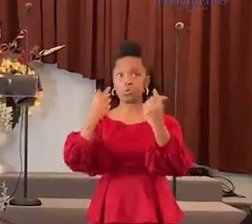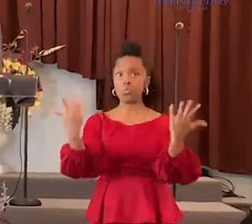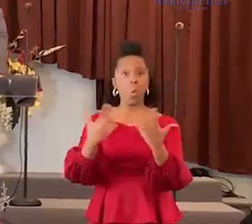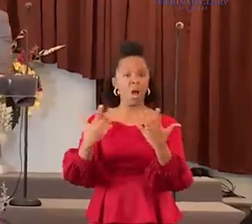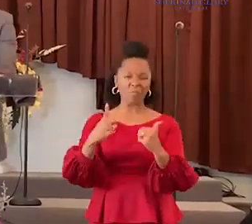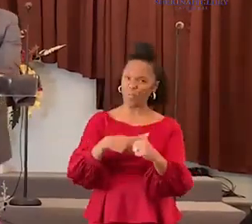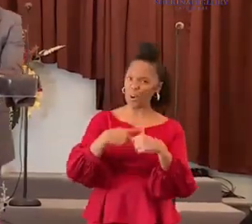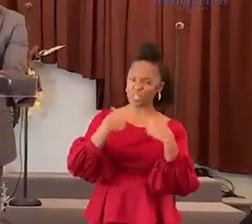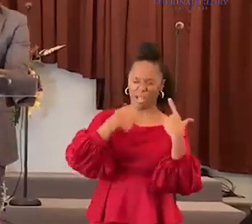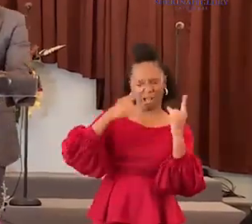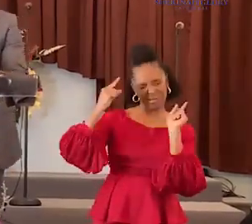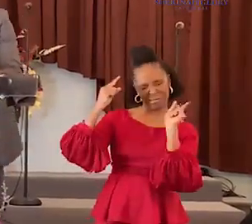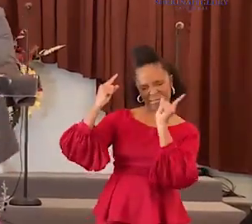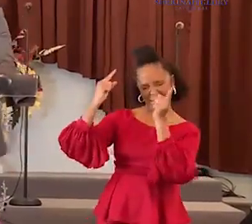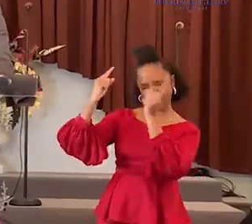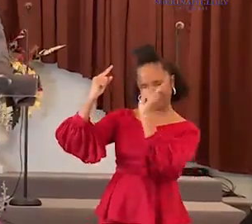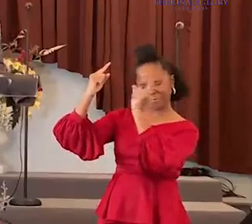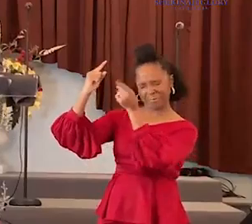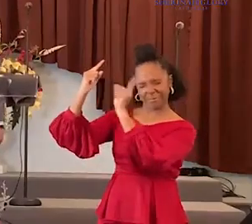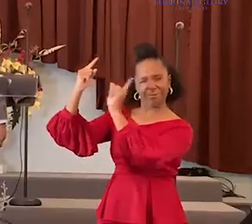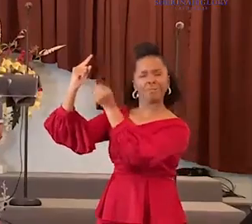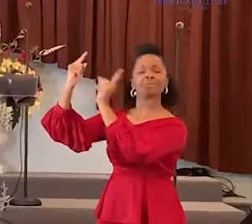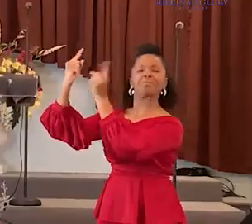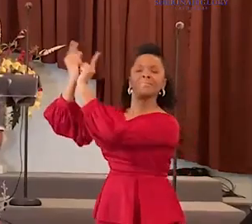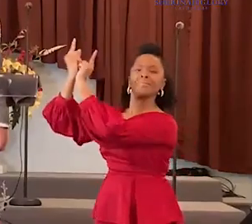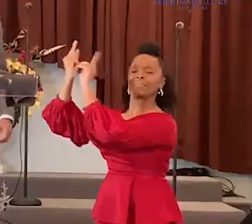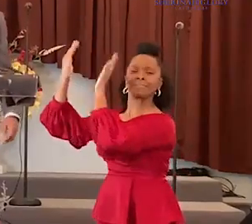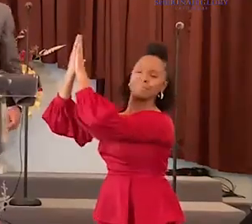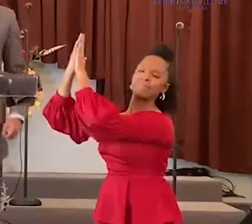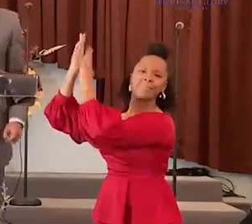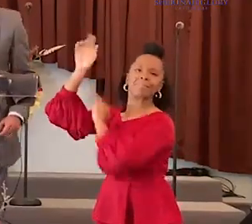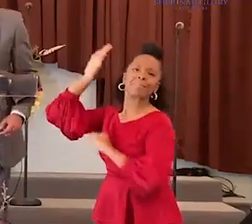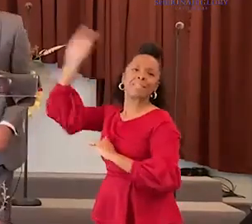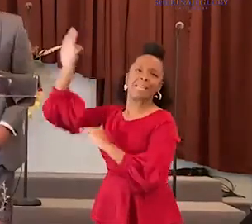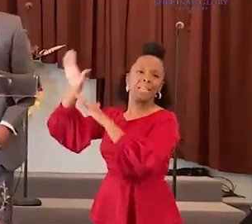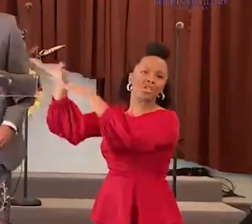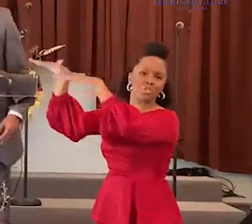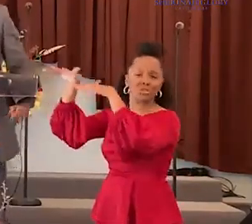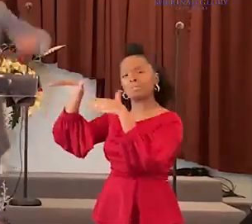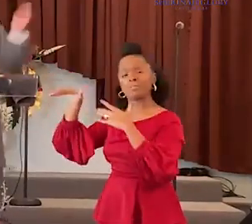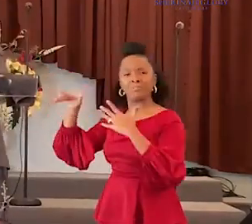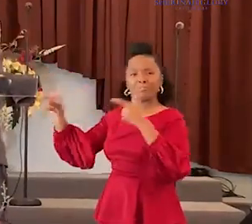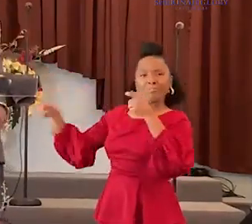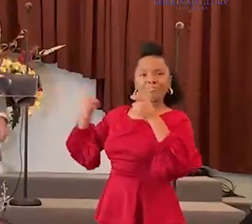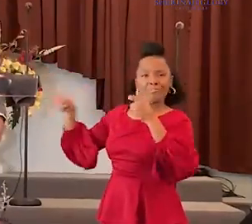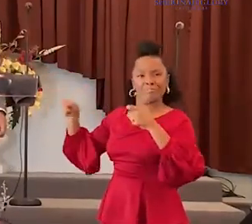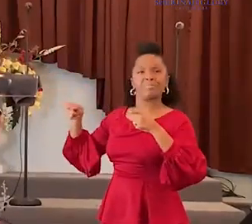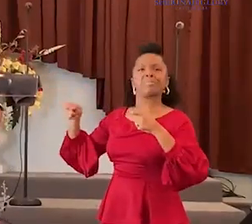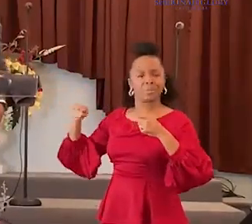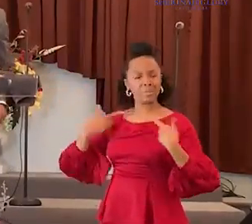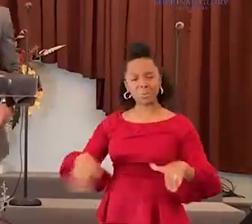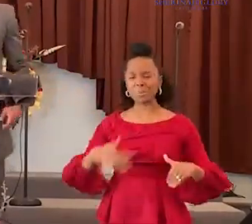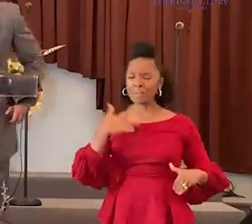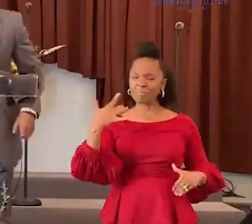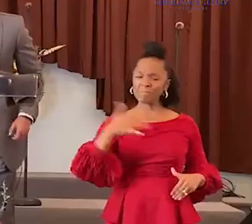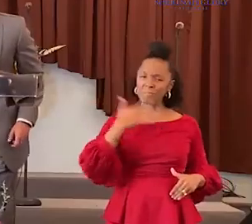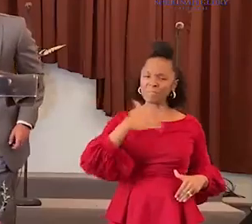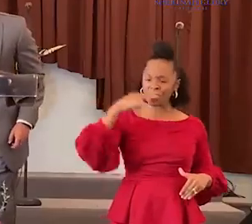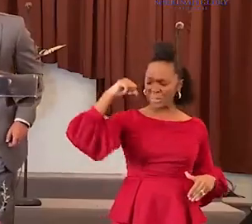I'm patient, I will hasten to his flow. God, I feel the anointing.